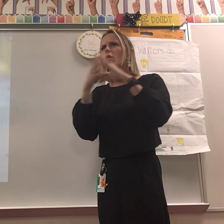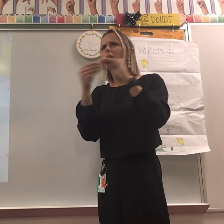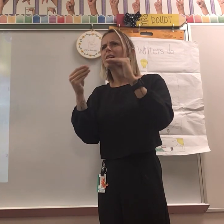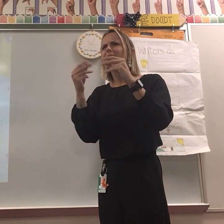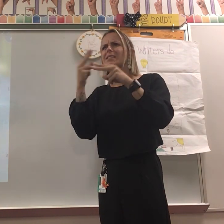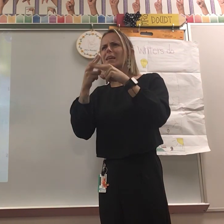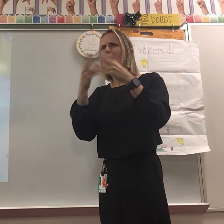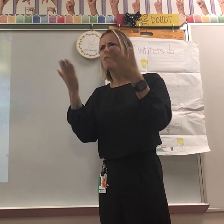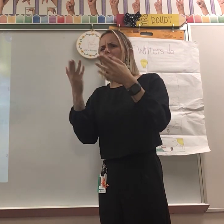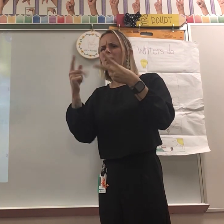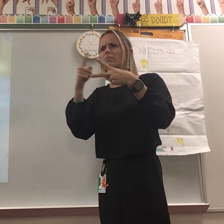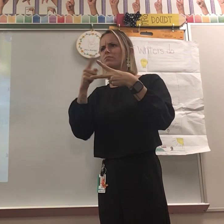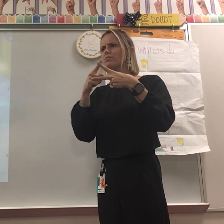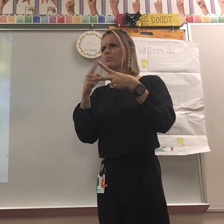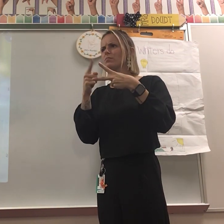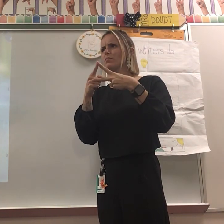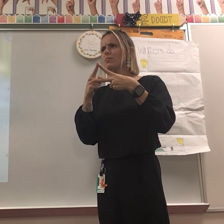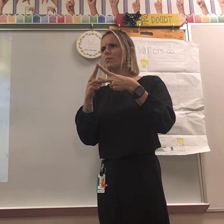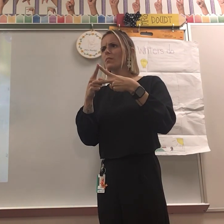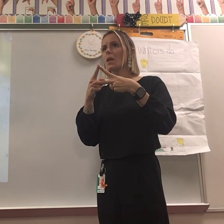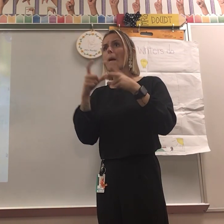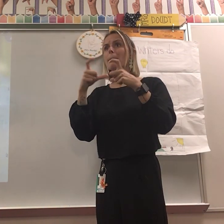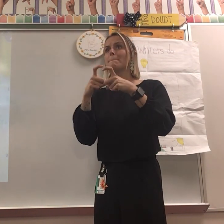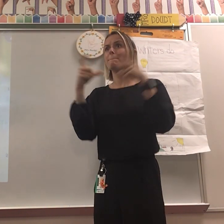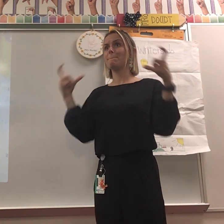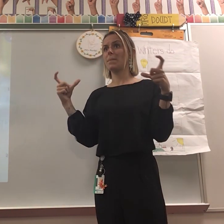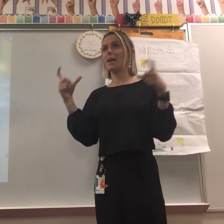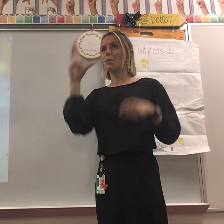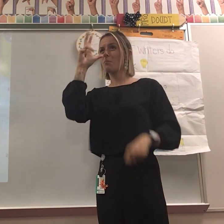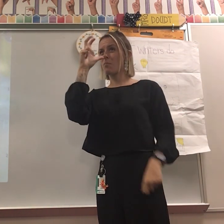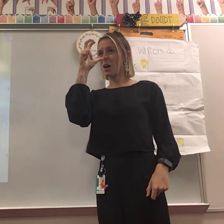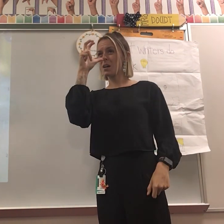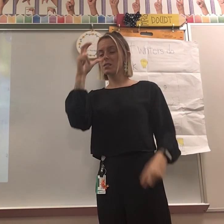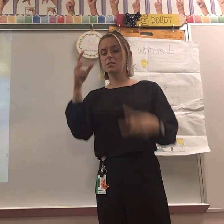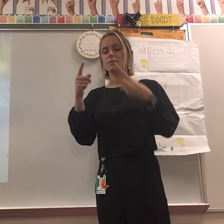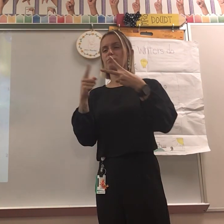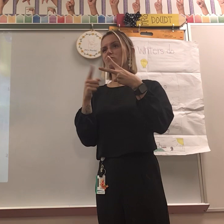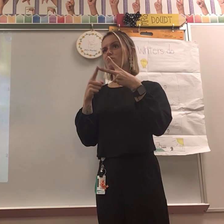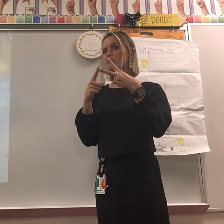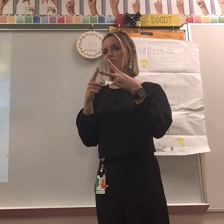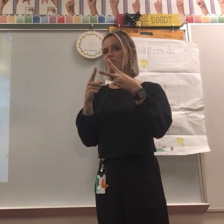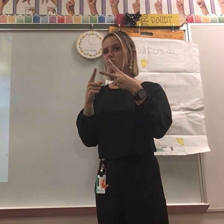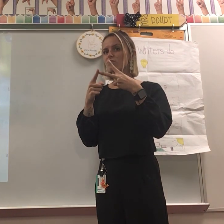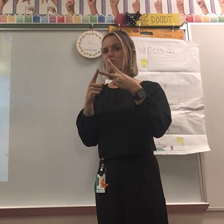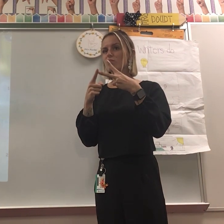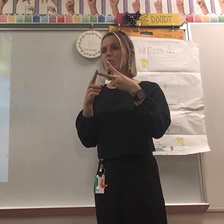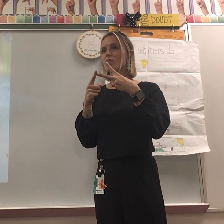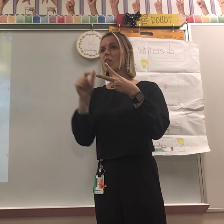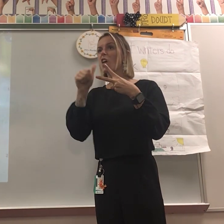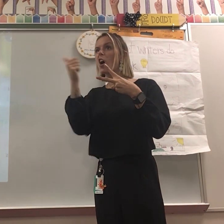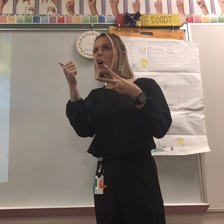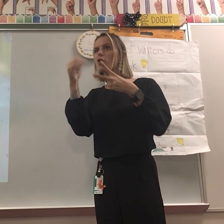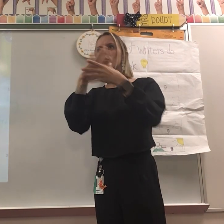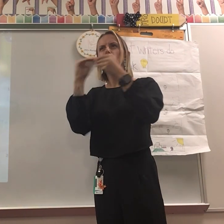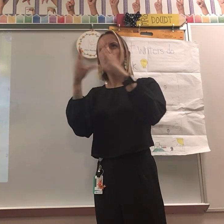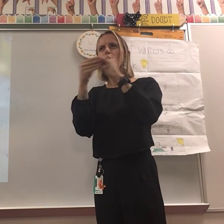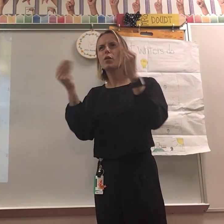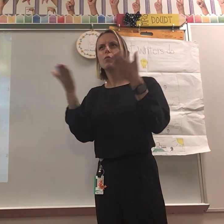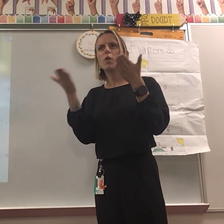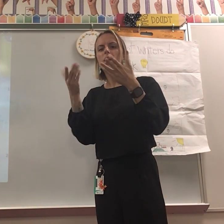Alice, what's one of them? Big bugs. Big bugs. What's the other text that we read? What's the name